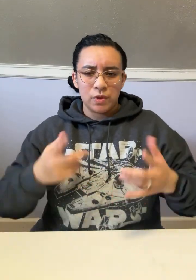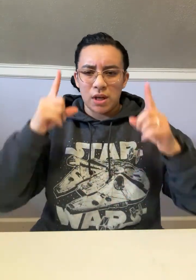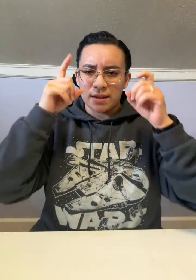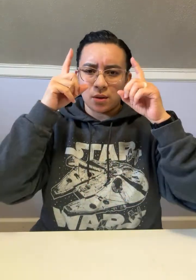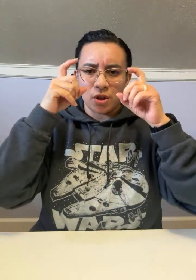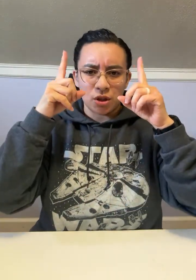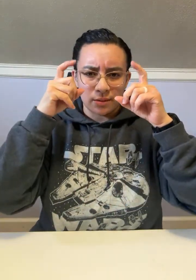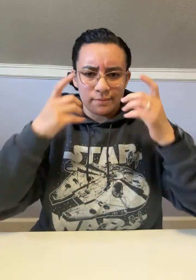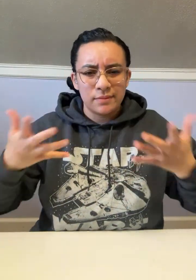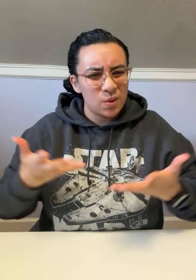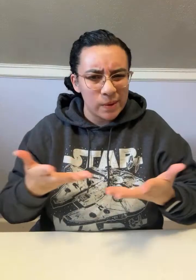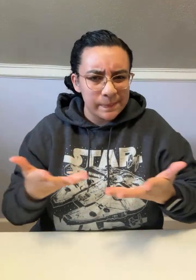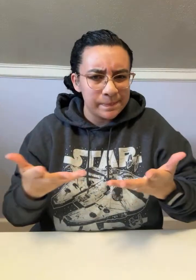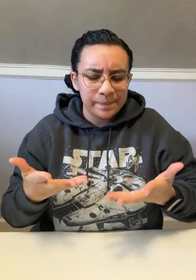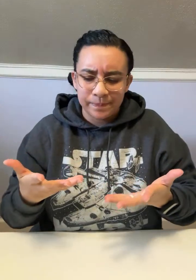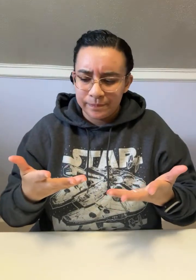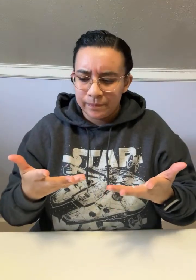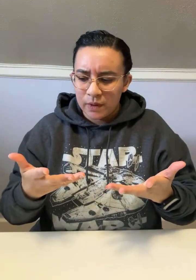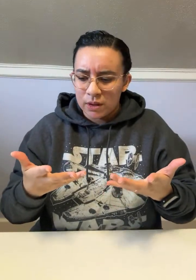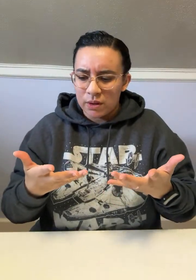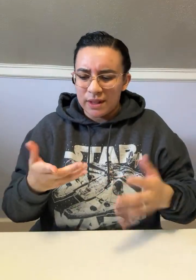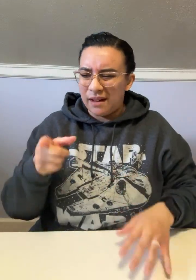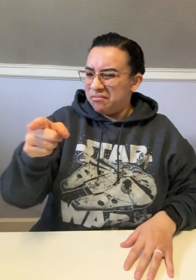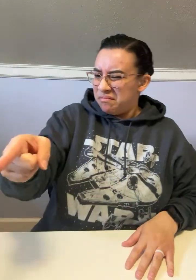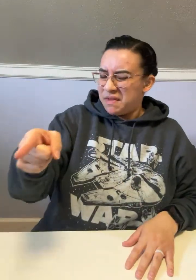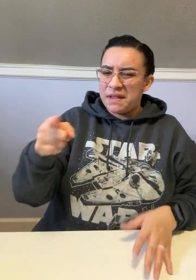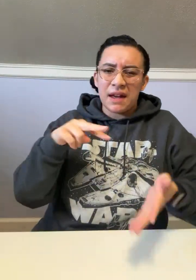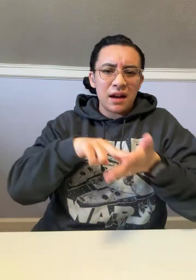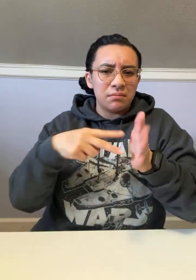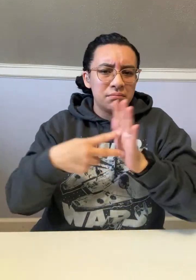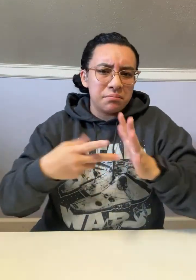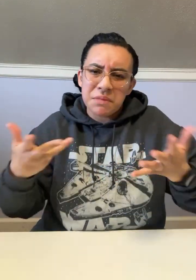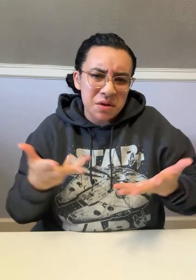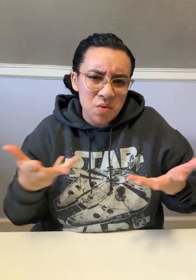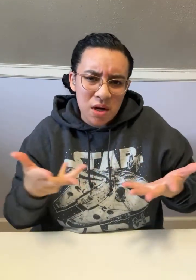ask the question. So you say, that mean what?